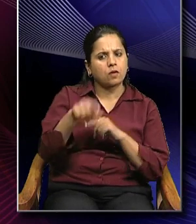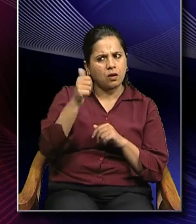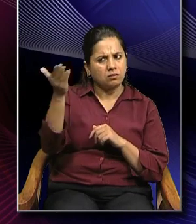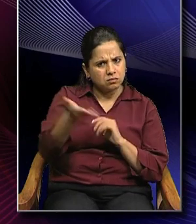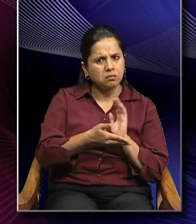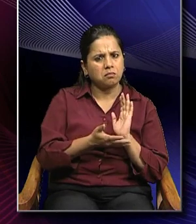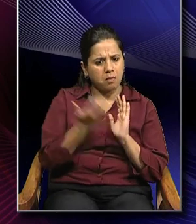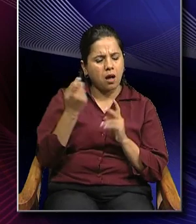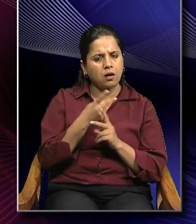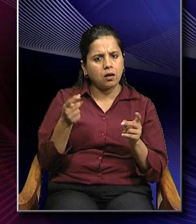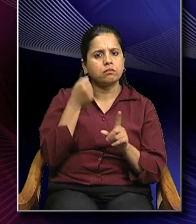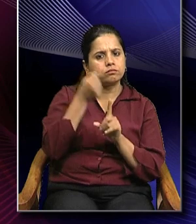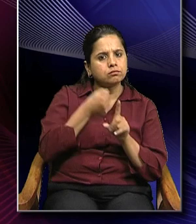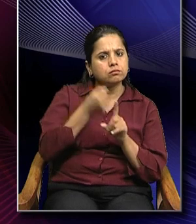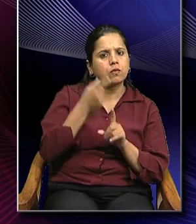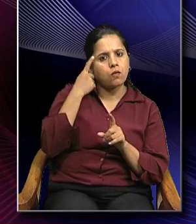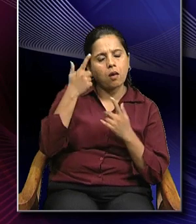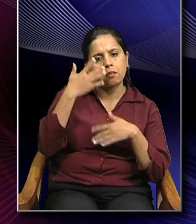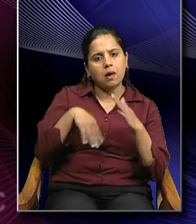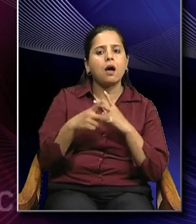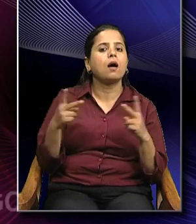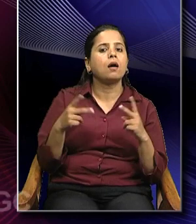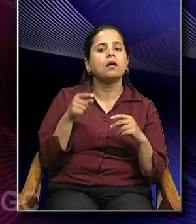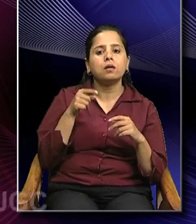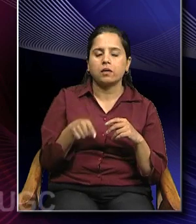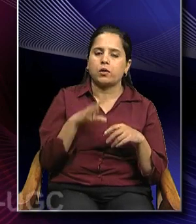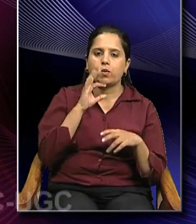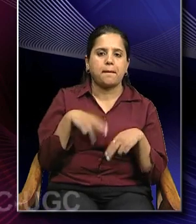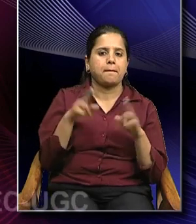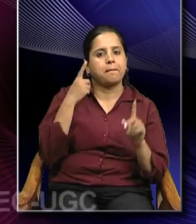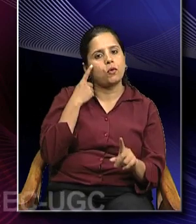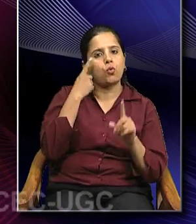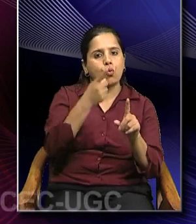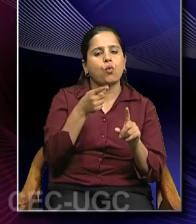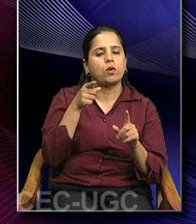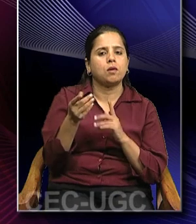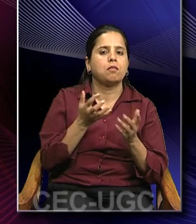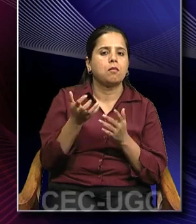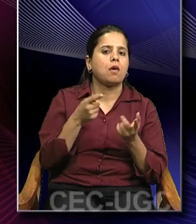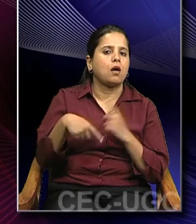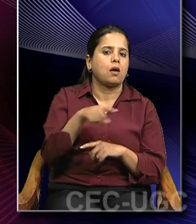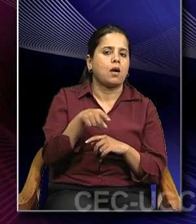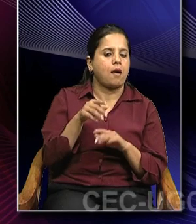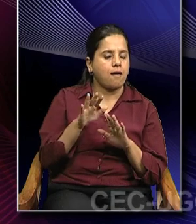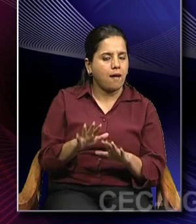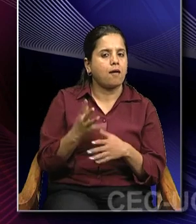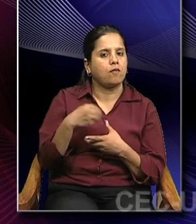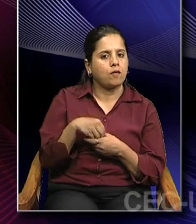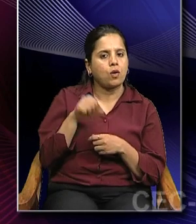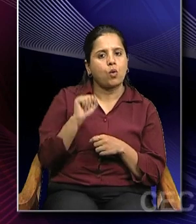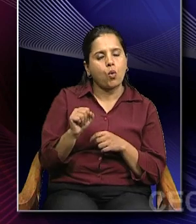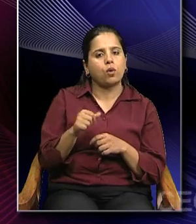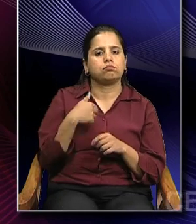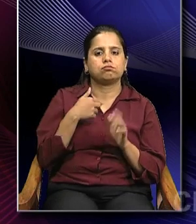buy, also advocating for the brand. And that is the ultimate goal a marketer is actually having from its own